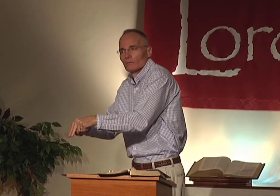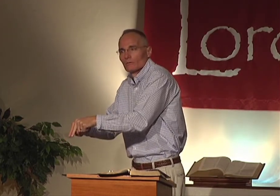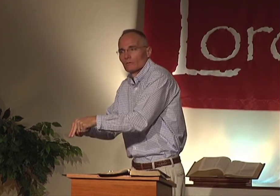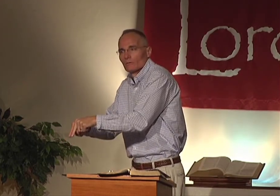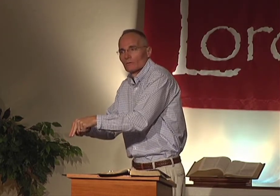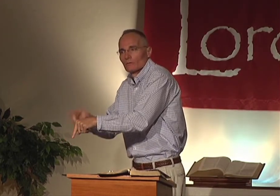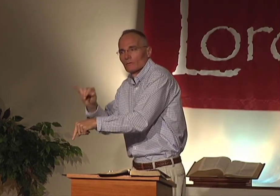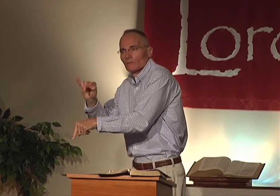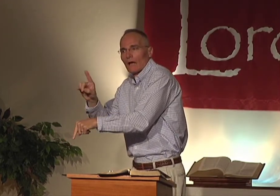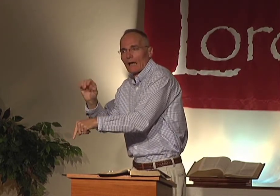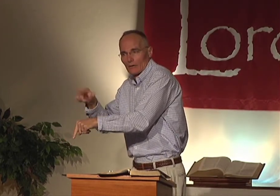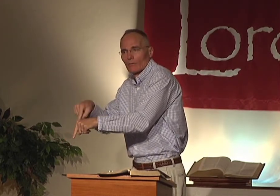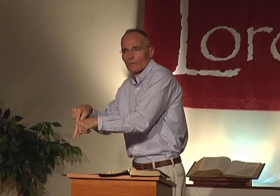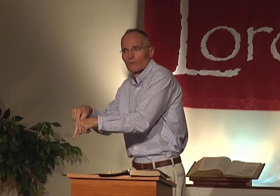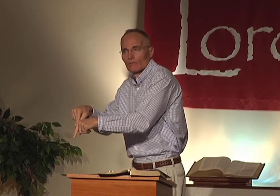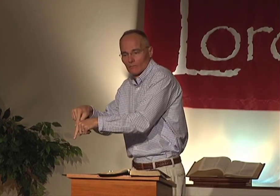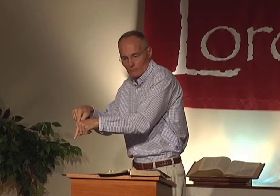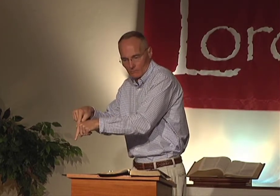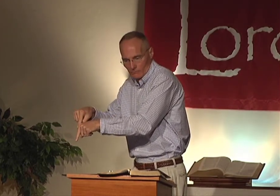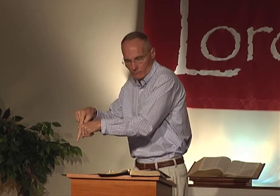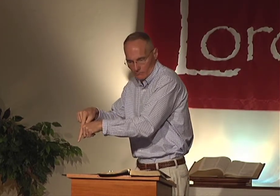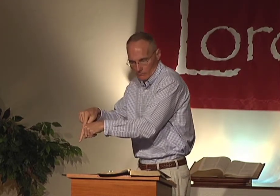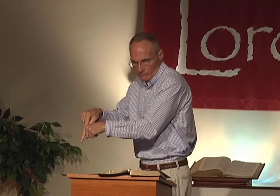put before him, that's an idol.